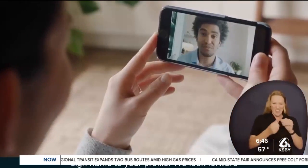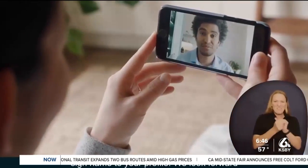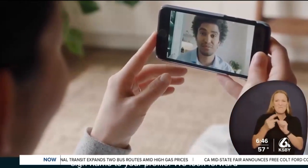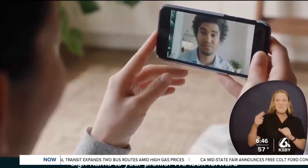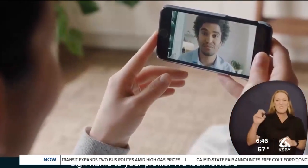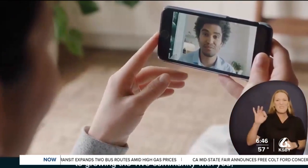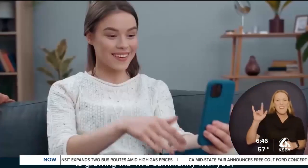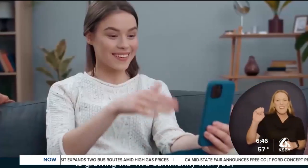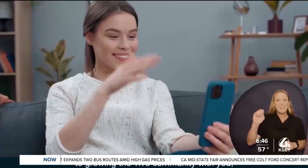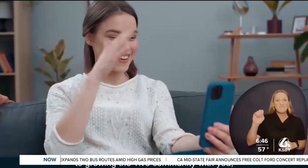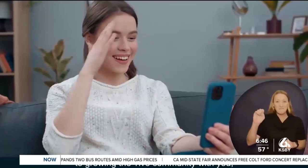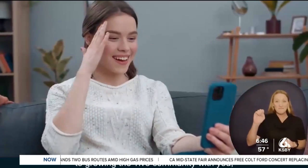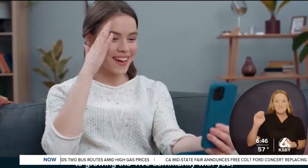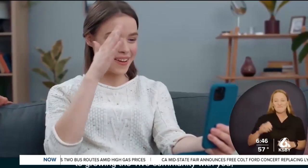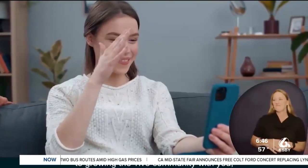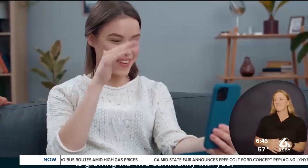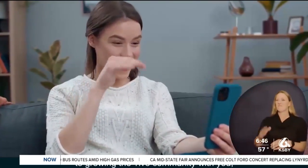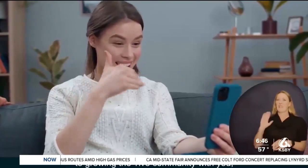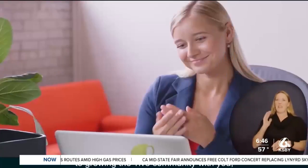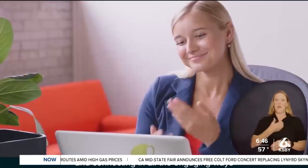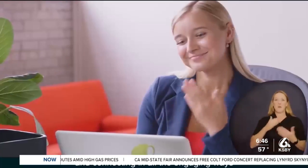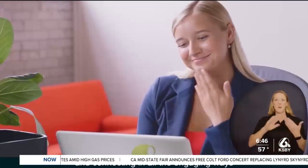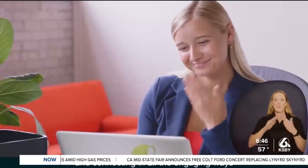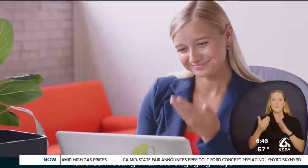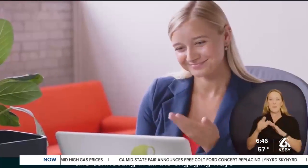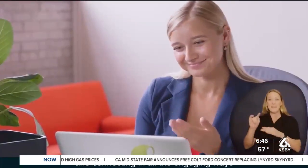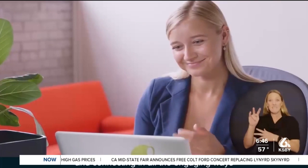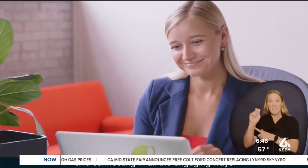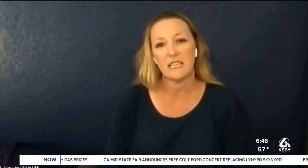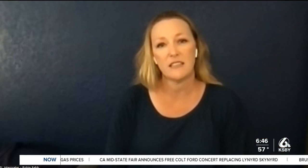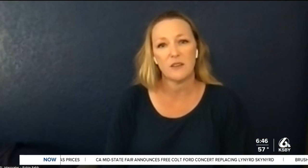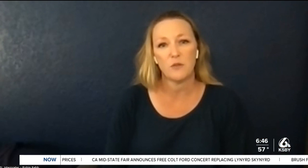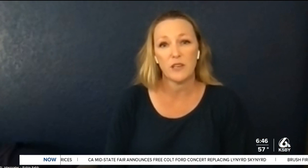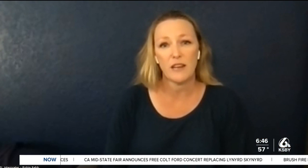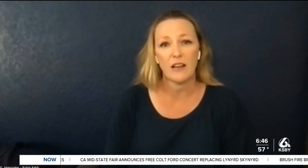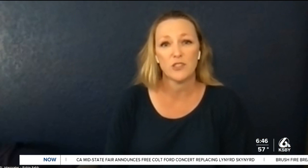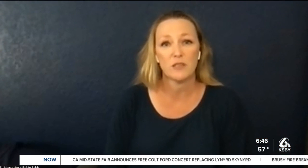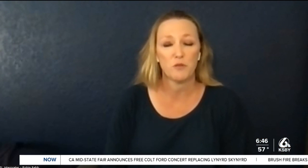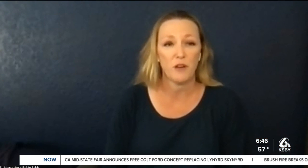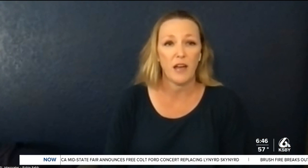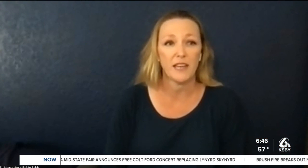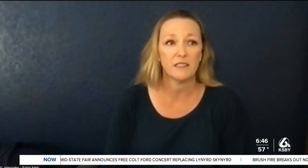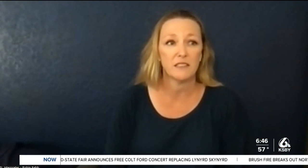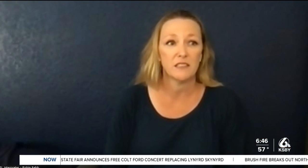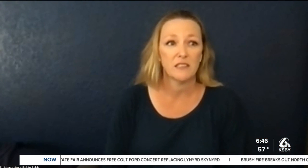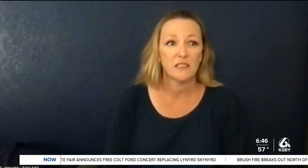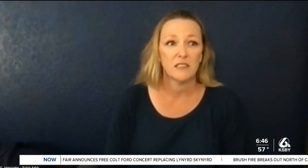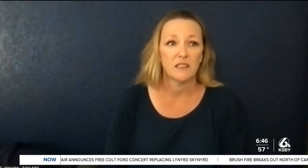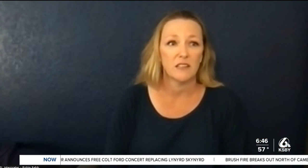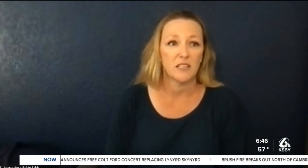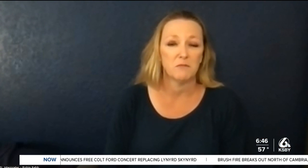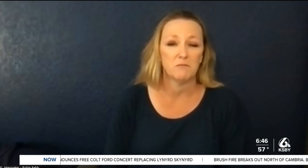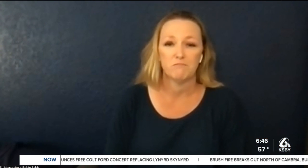and certified interpreters will be connected to them through the app in just minutes. The idea that we could actually provide...